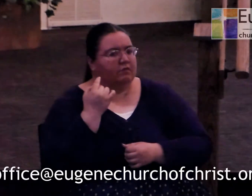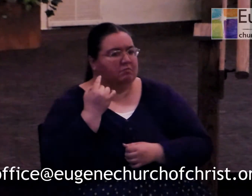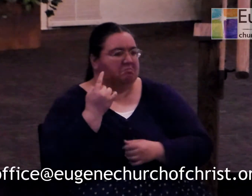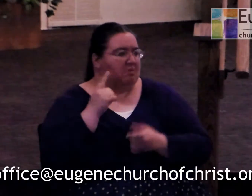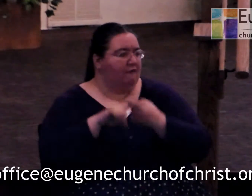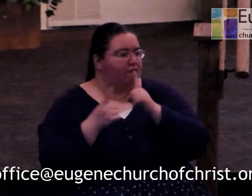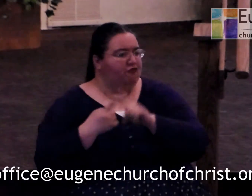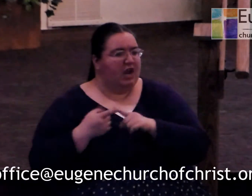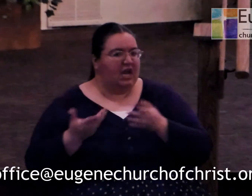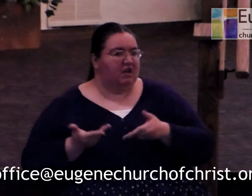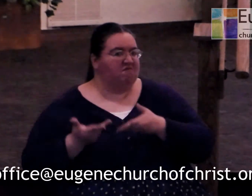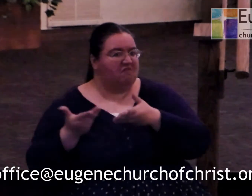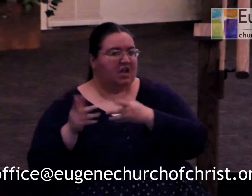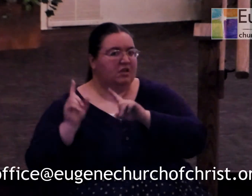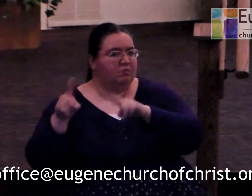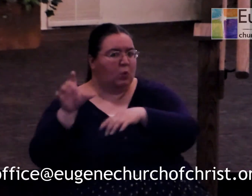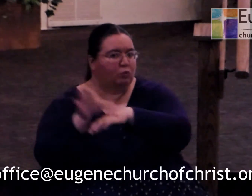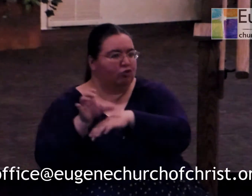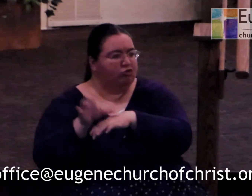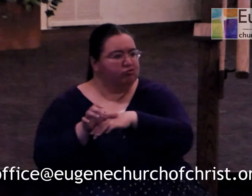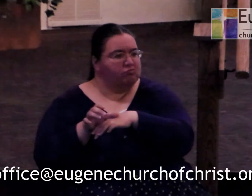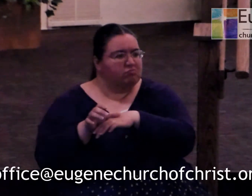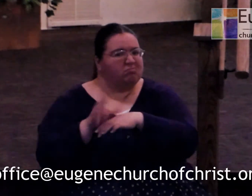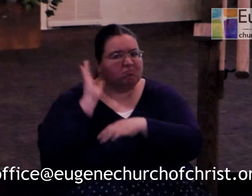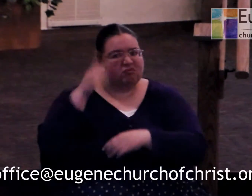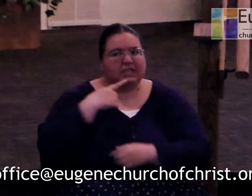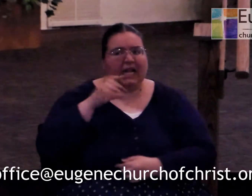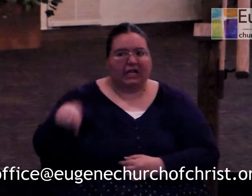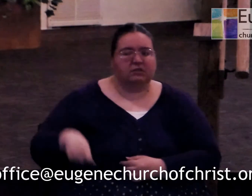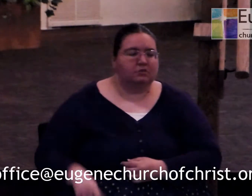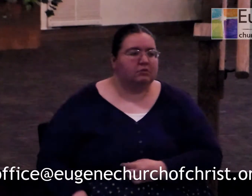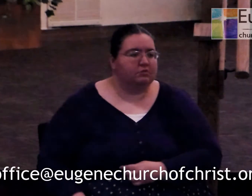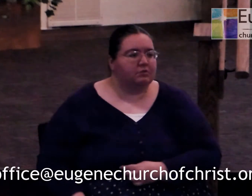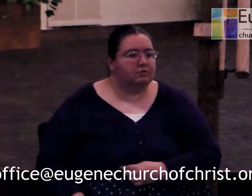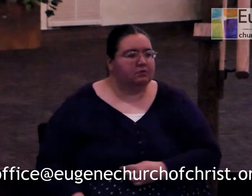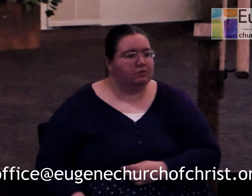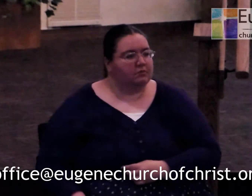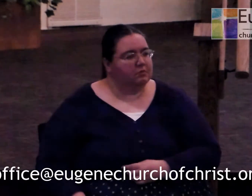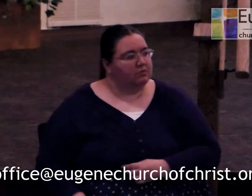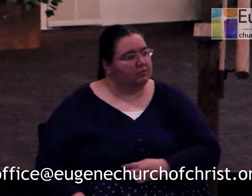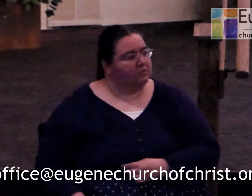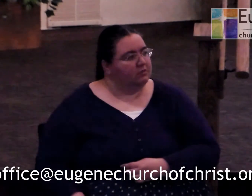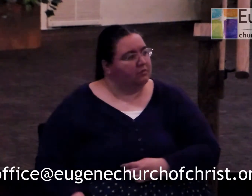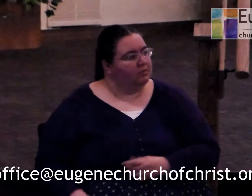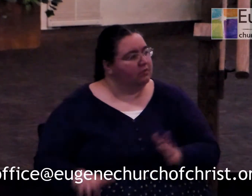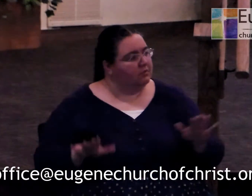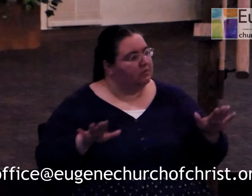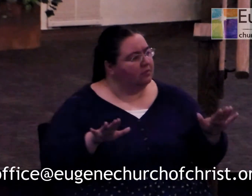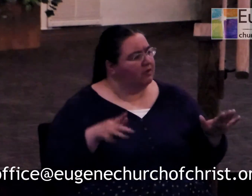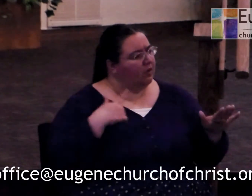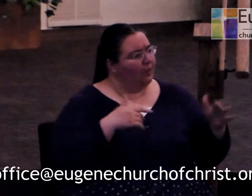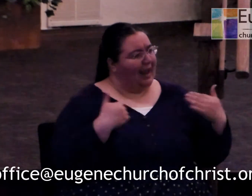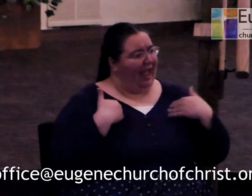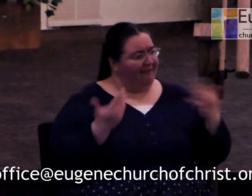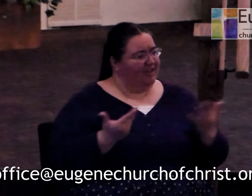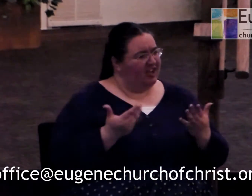So let's think about that for a minute. We have in our church roughly 80 family units represented. Some of those are